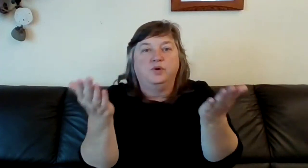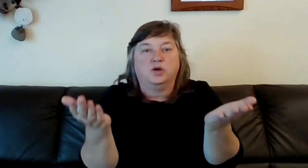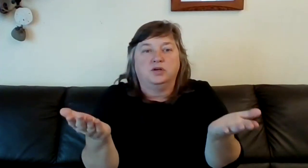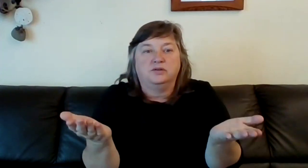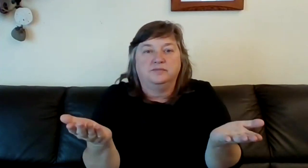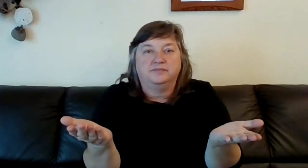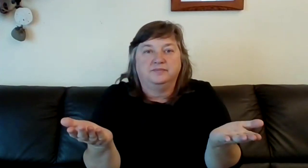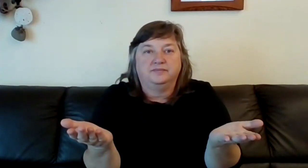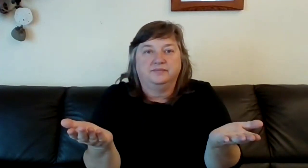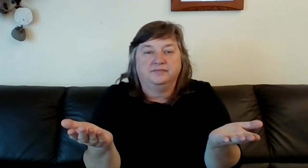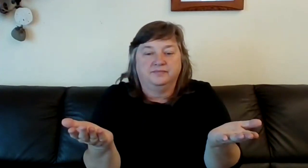Book,